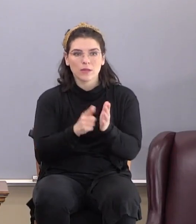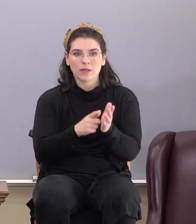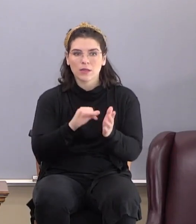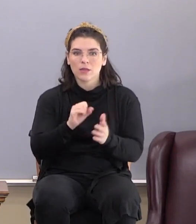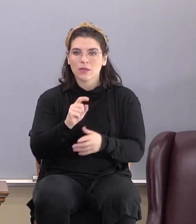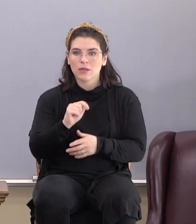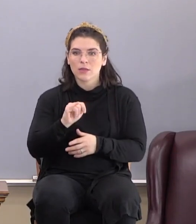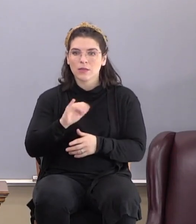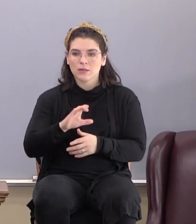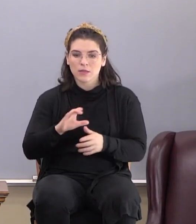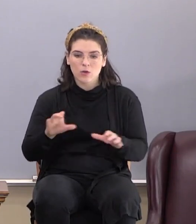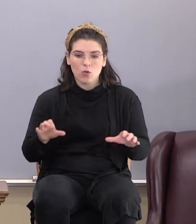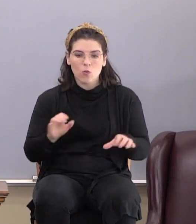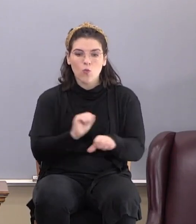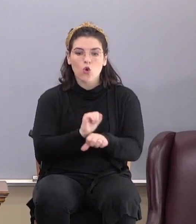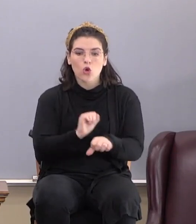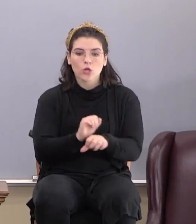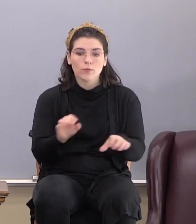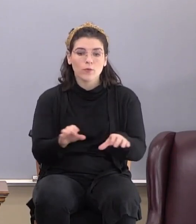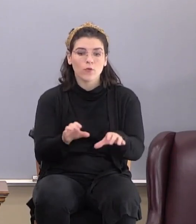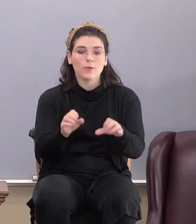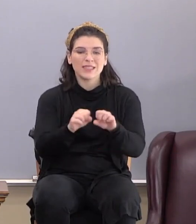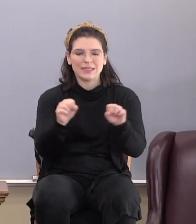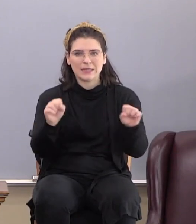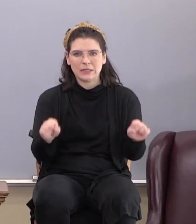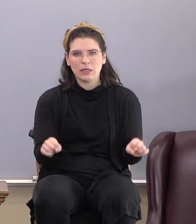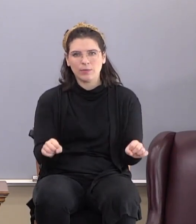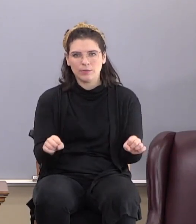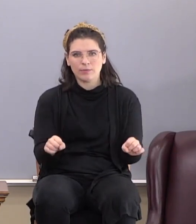works performance system.